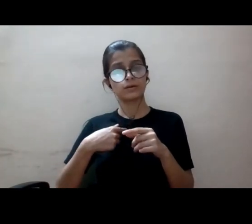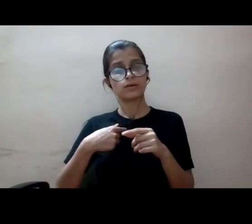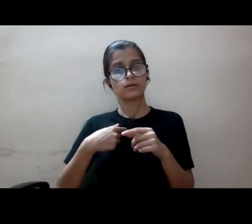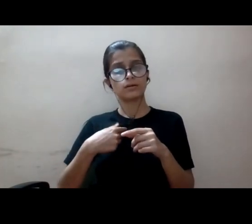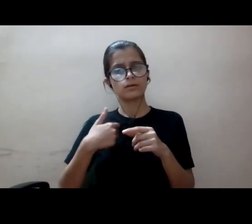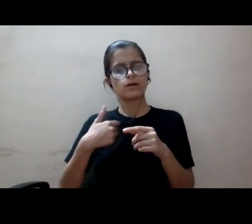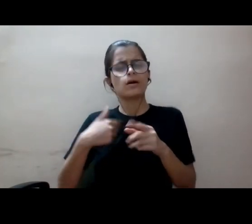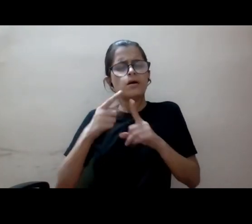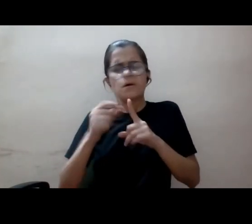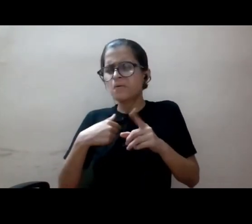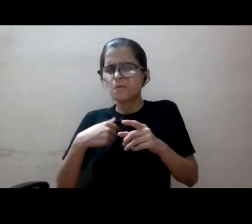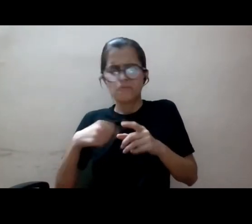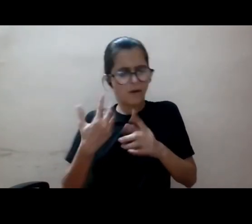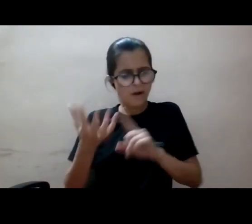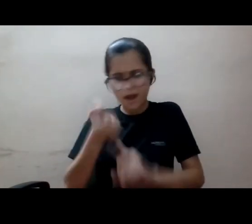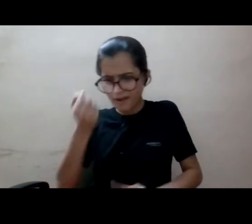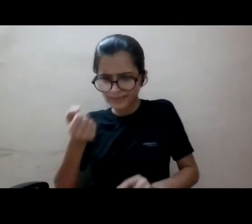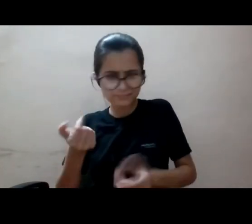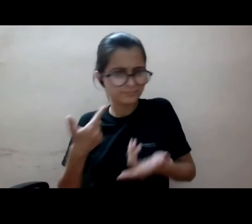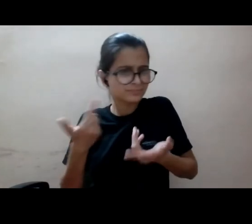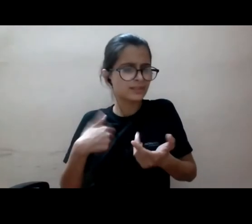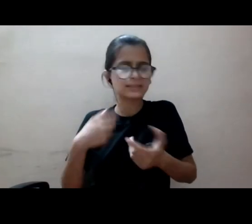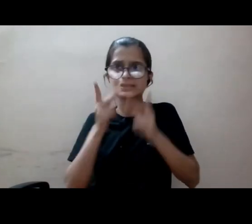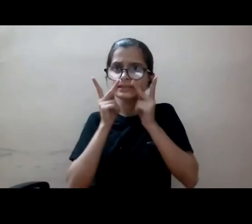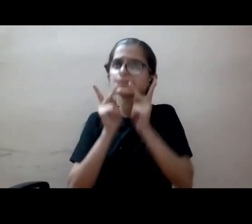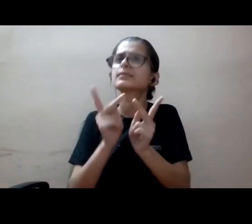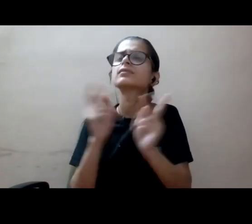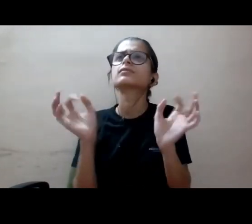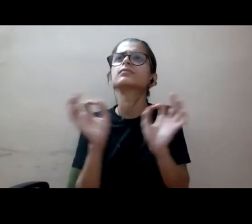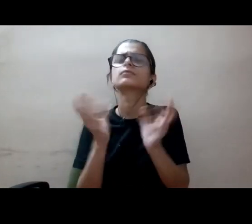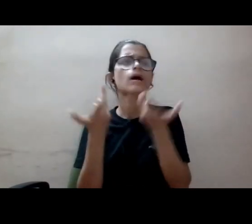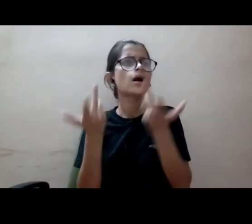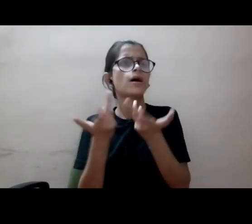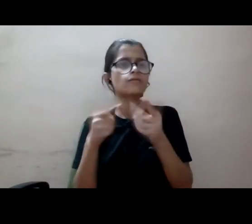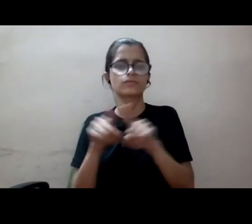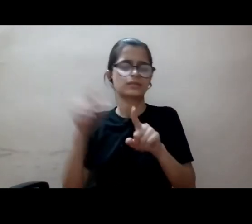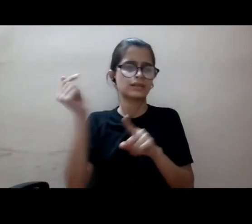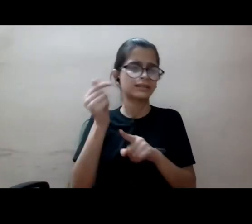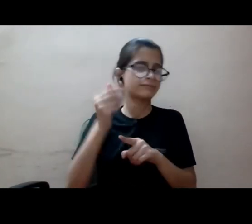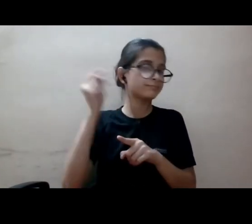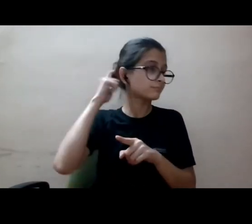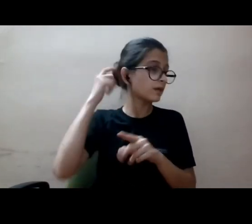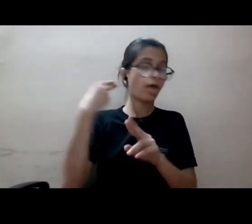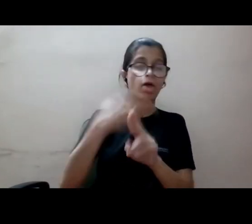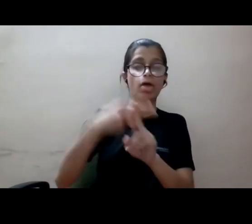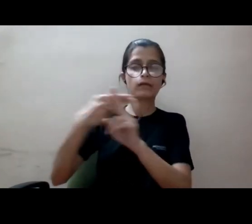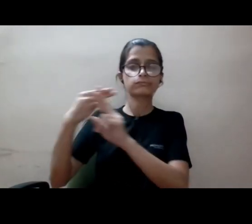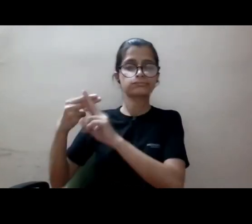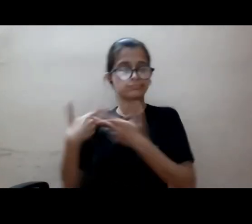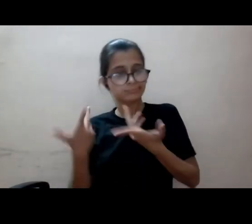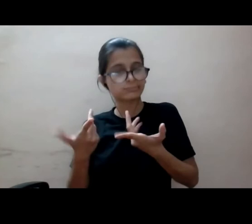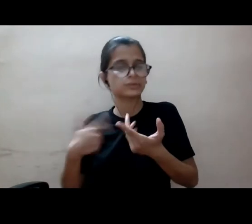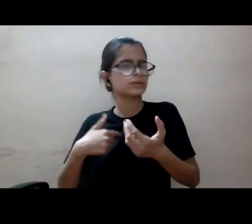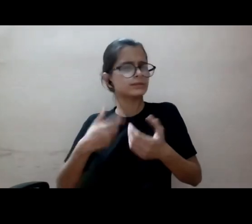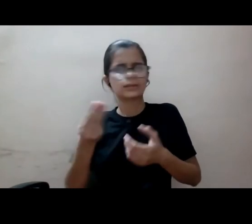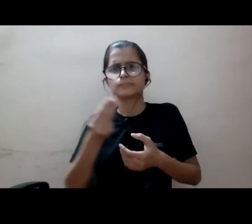found myself. And what we have seen, first it was the negative stereotype, and then what we have said, that the